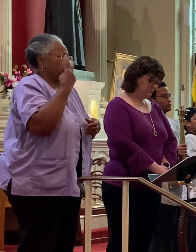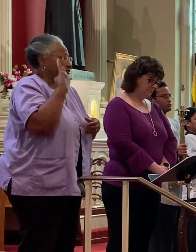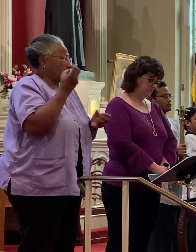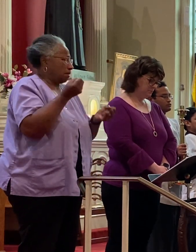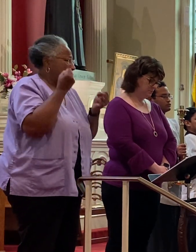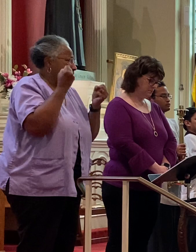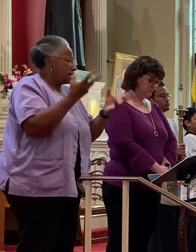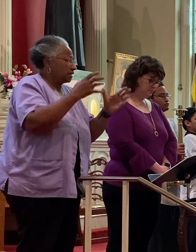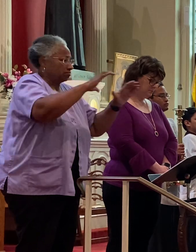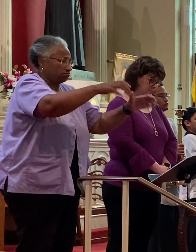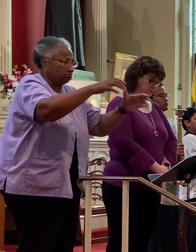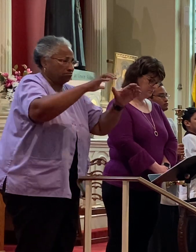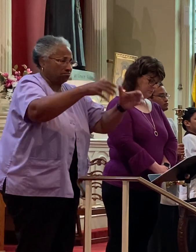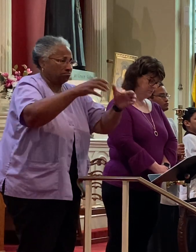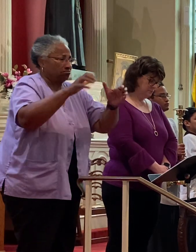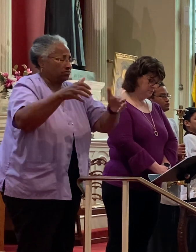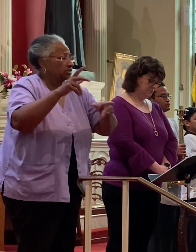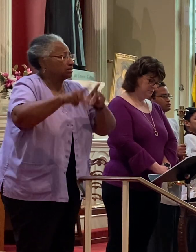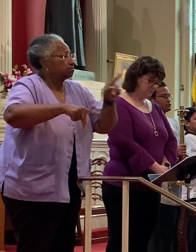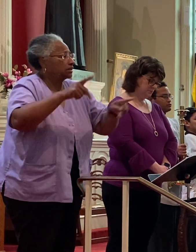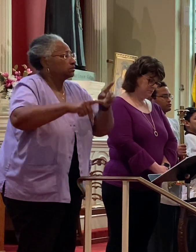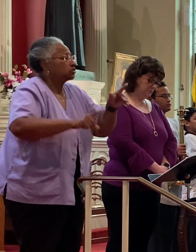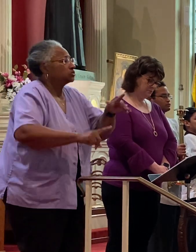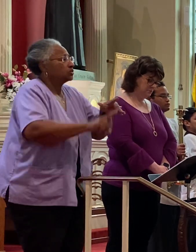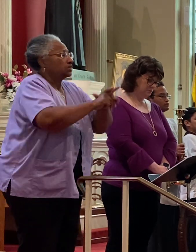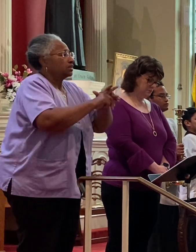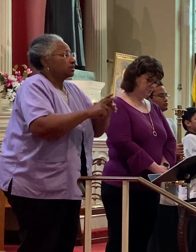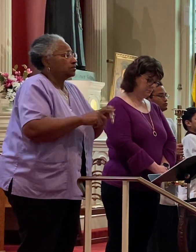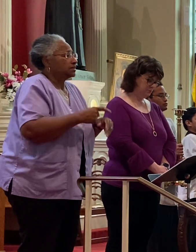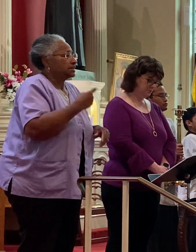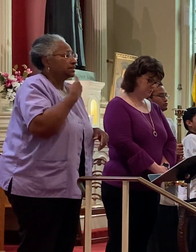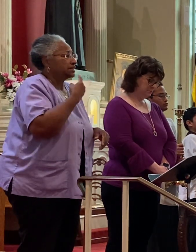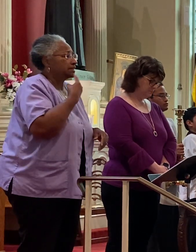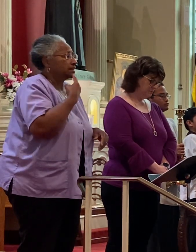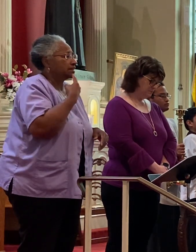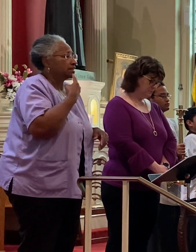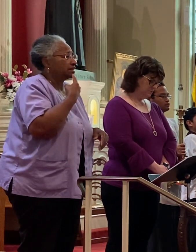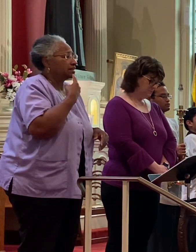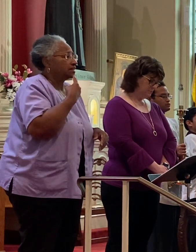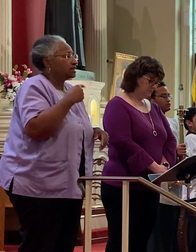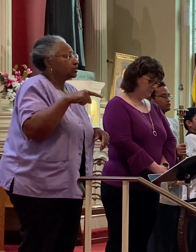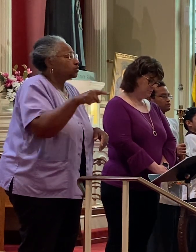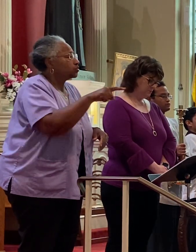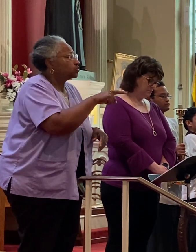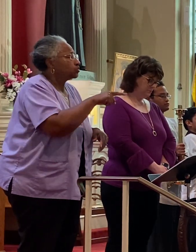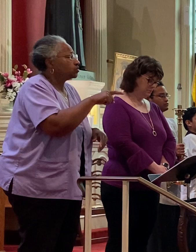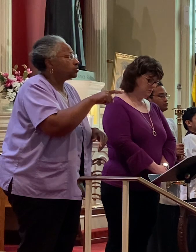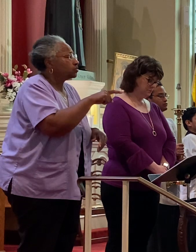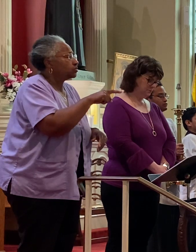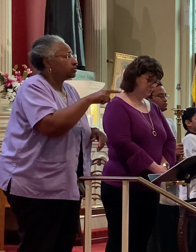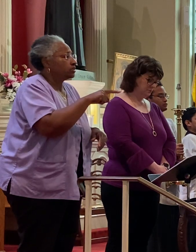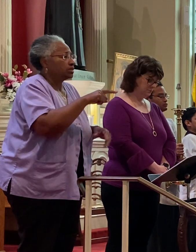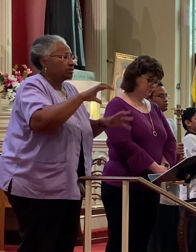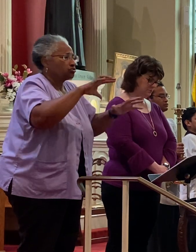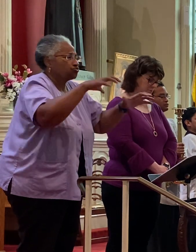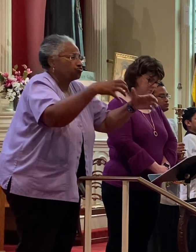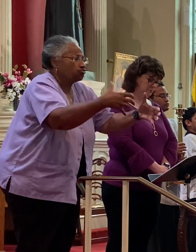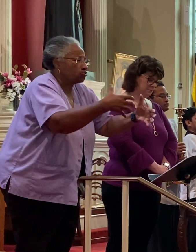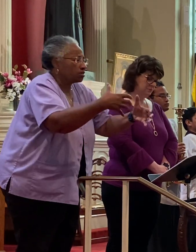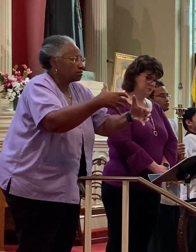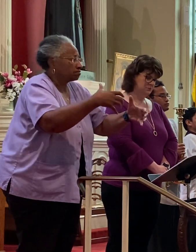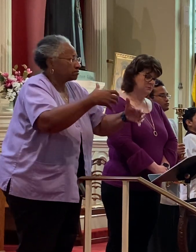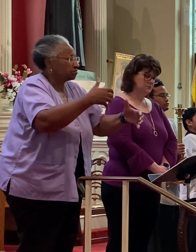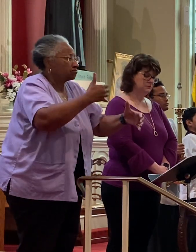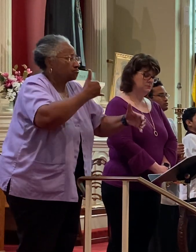his baptism, he said to them, "You brood of vipers, who warned you to flee from